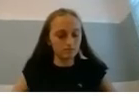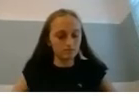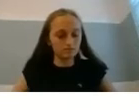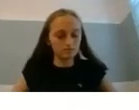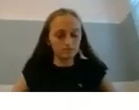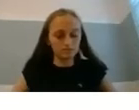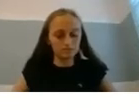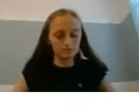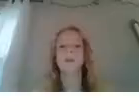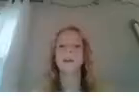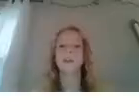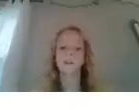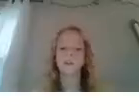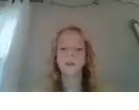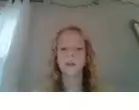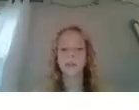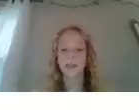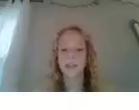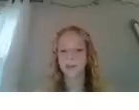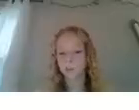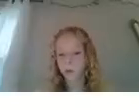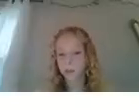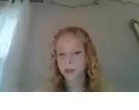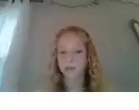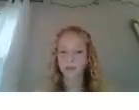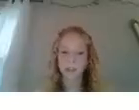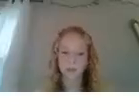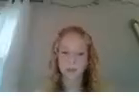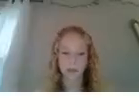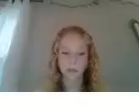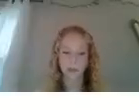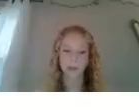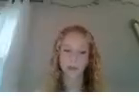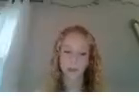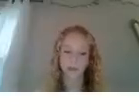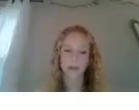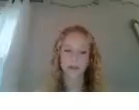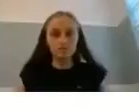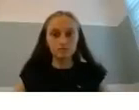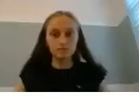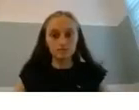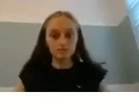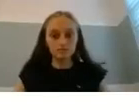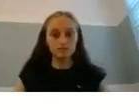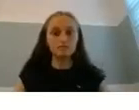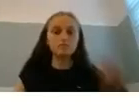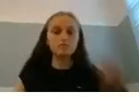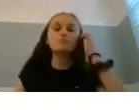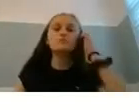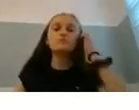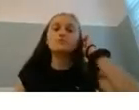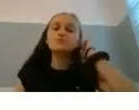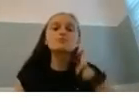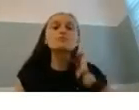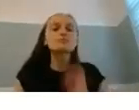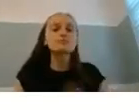proud to be deaf furthermore they generally will attend deaf schools and immerse themselves in their culture rather than associating with the hearing world and what's